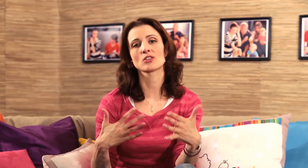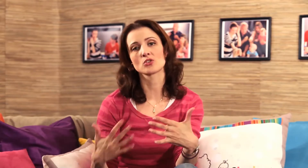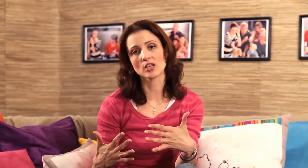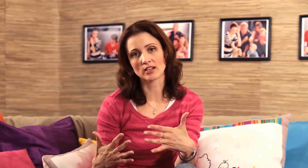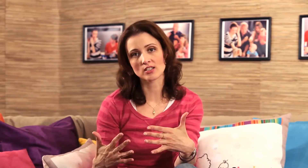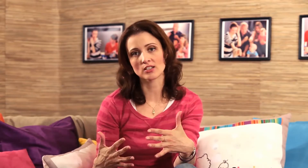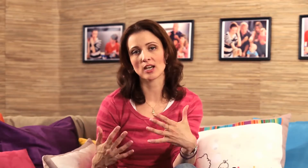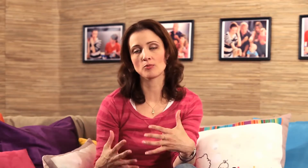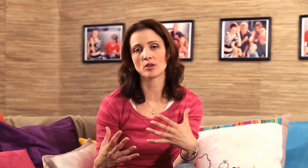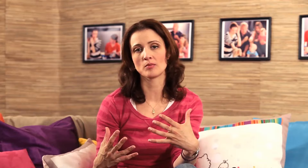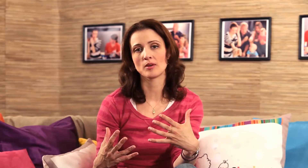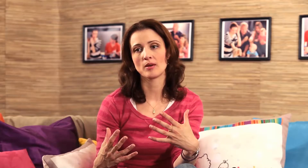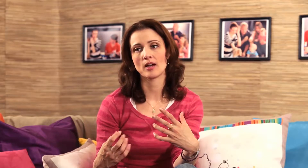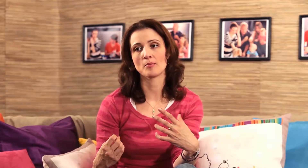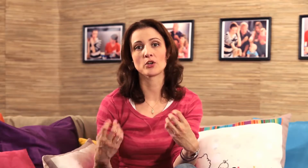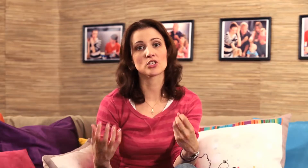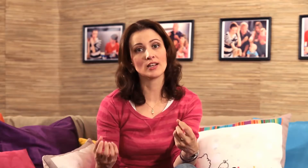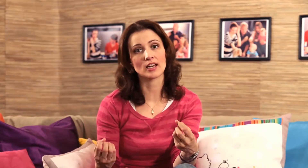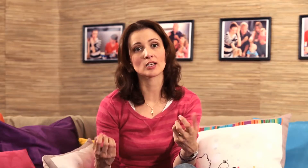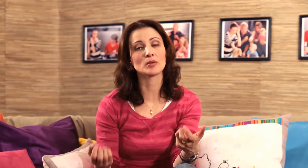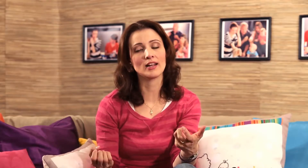those dots and to help them understand that and apply